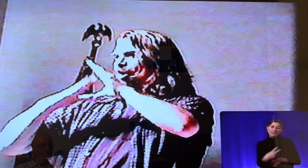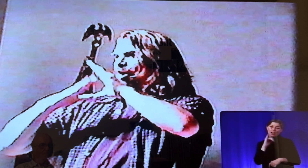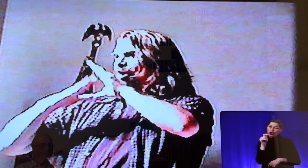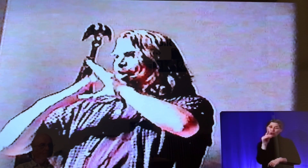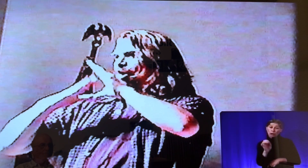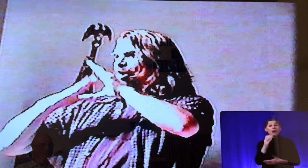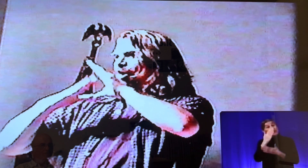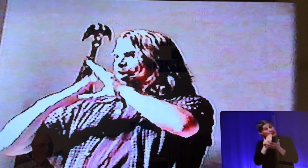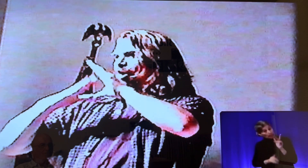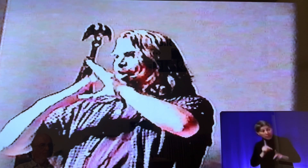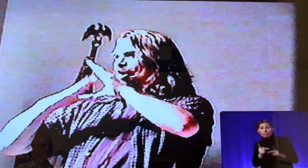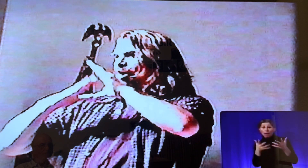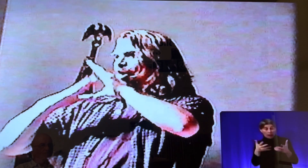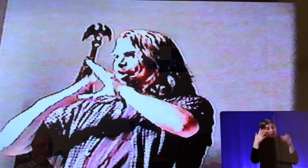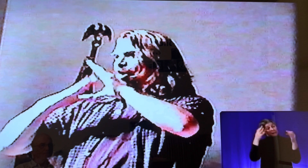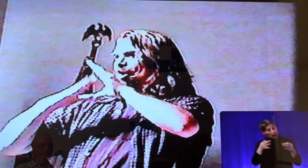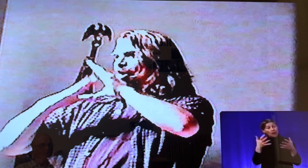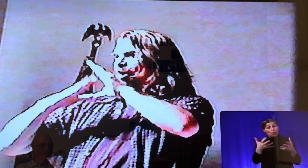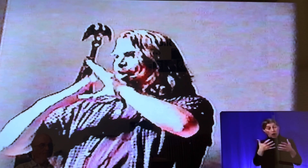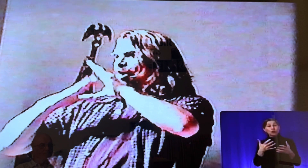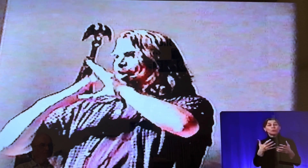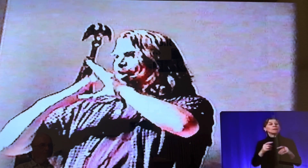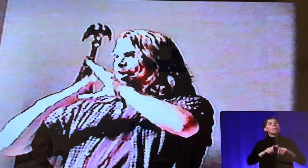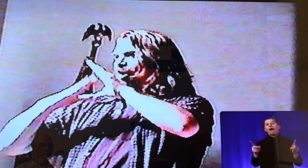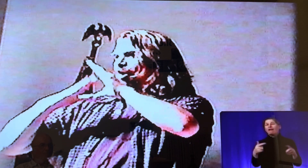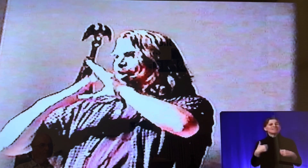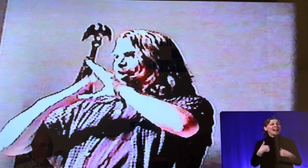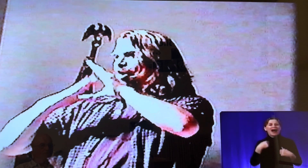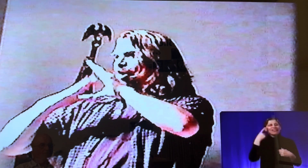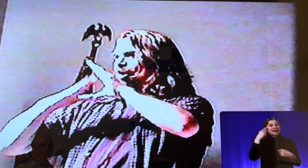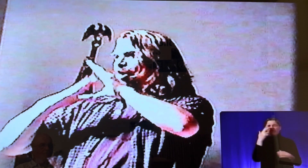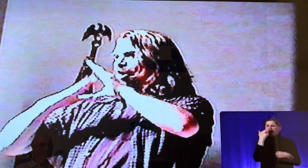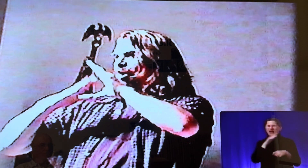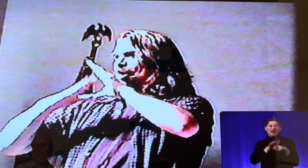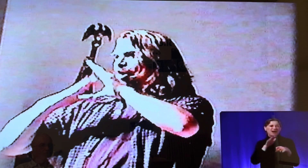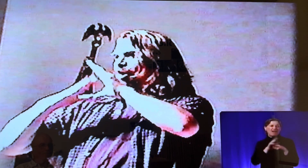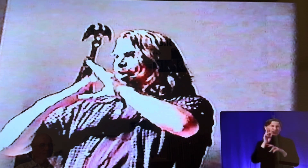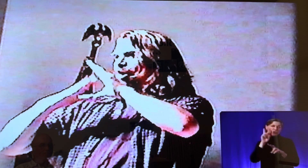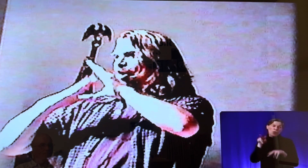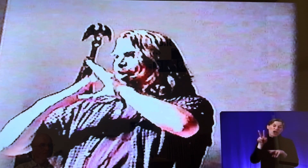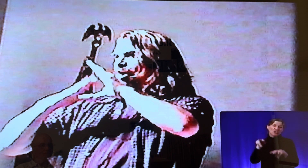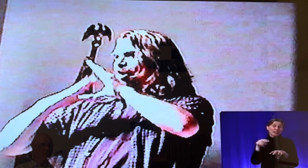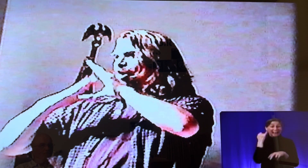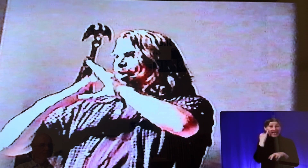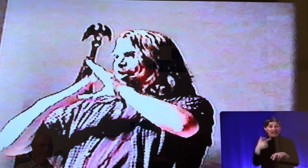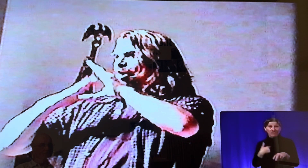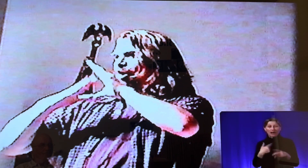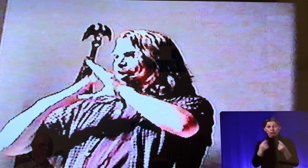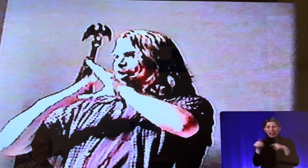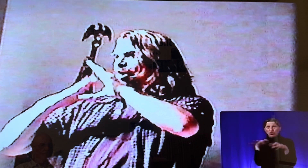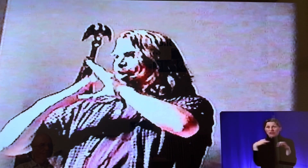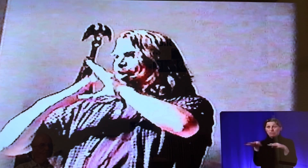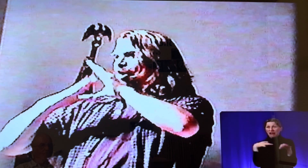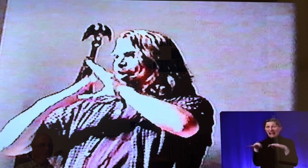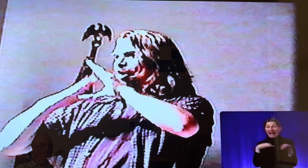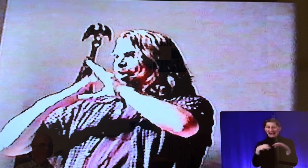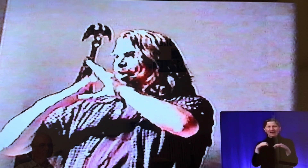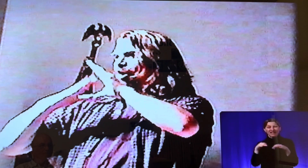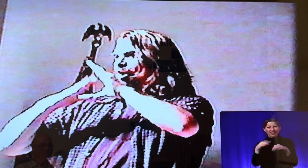voicers may choose to do so, but I think that it's funny enough just the way it is. I think if I went to explain it, it would take away